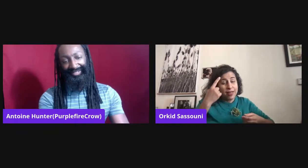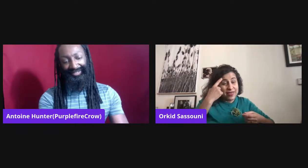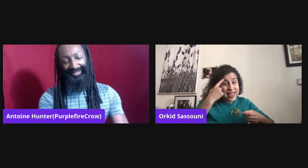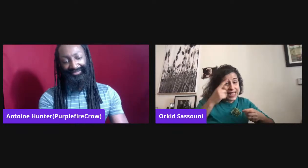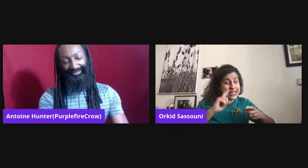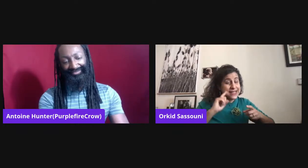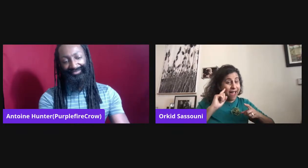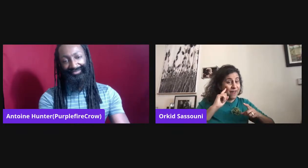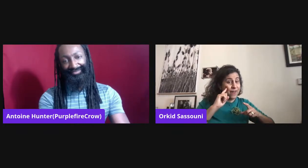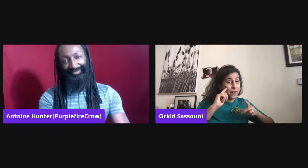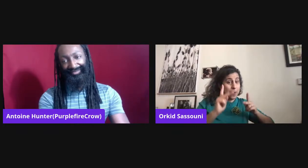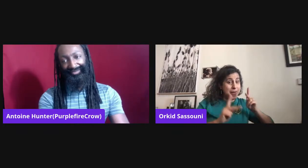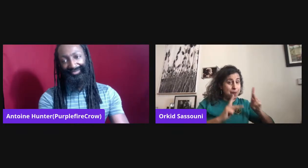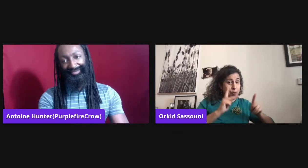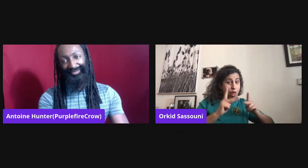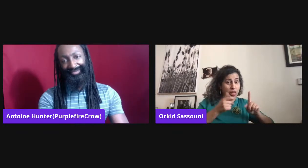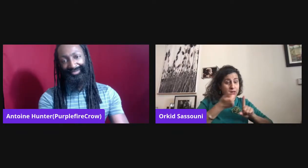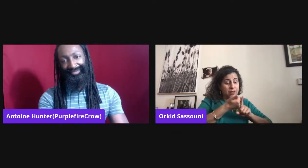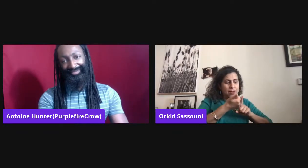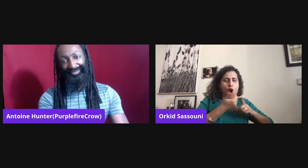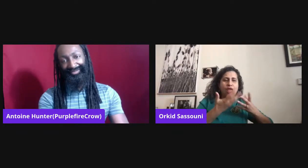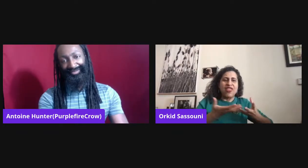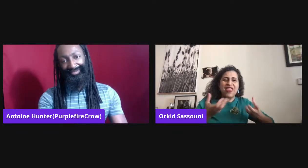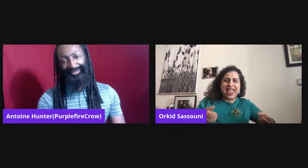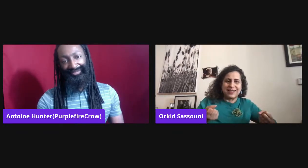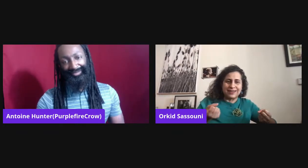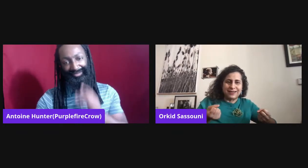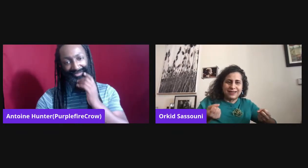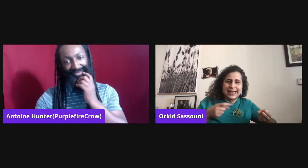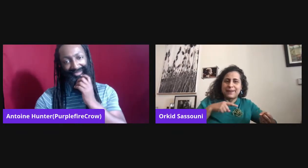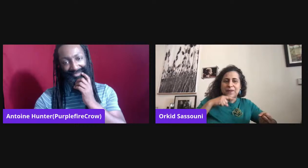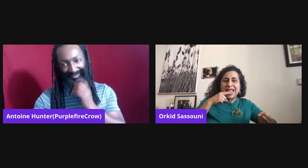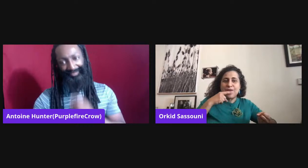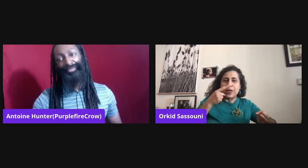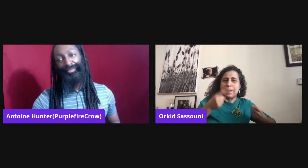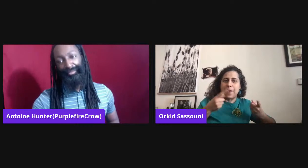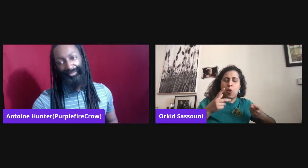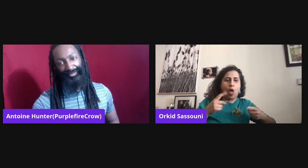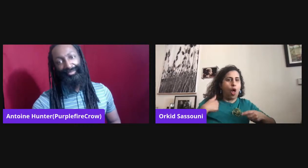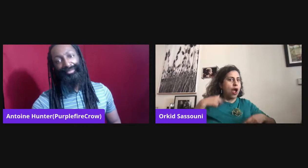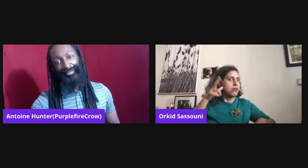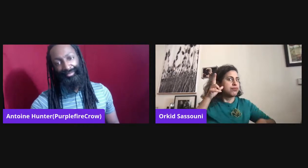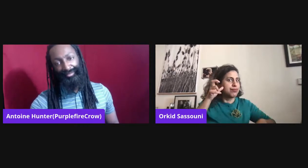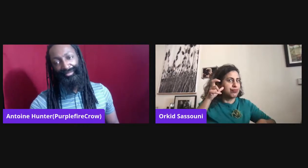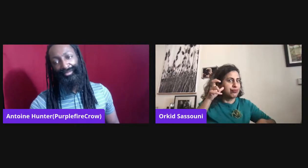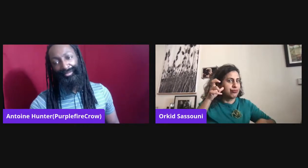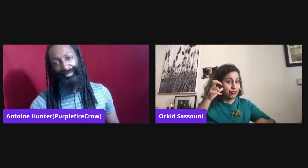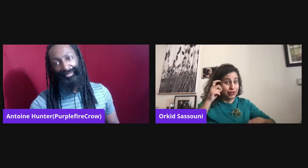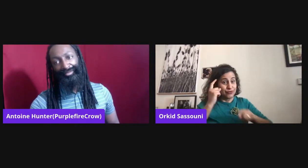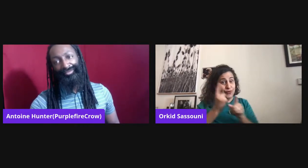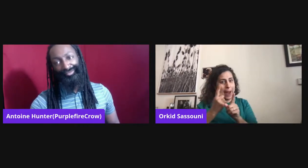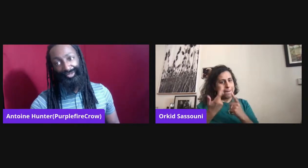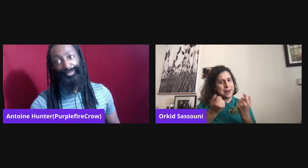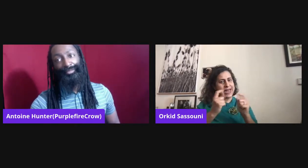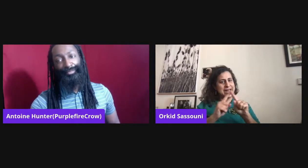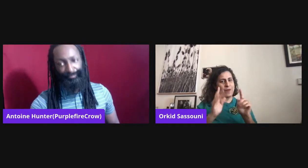So it's so nice to have that physical photo, that to be able to hold it, to be able to hold that thing.